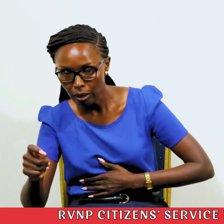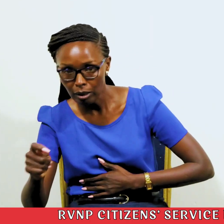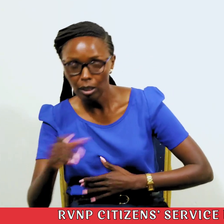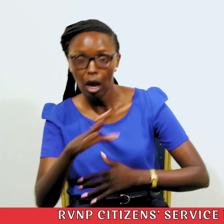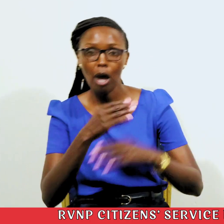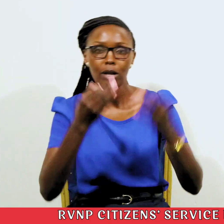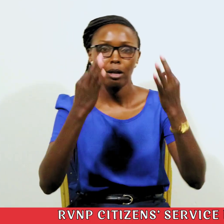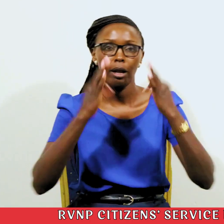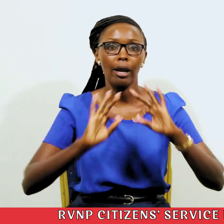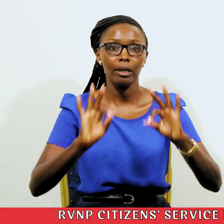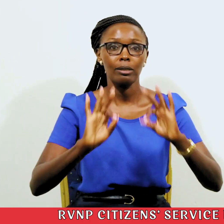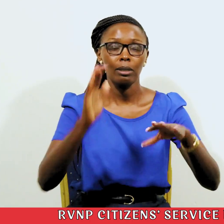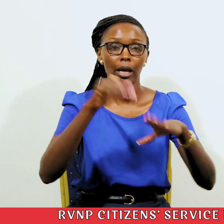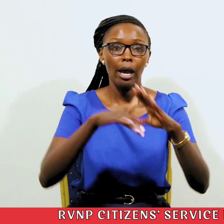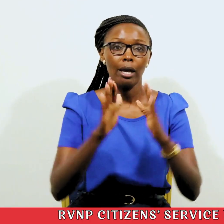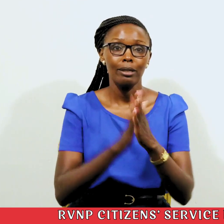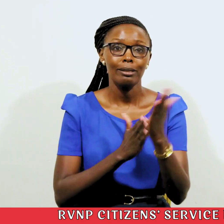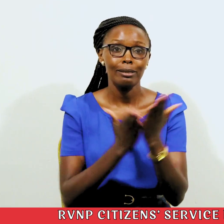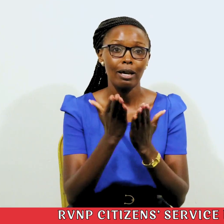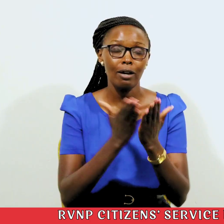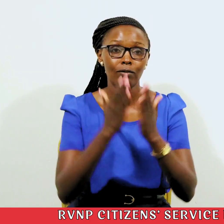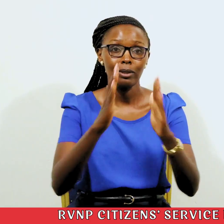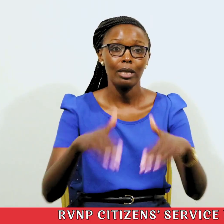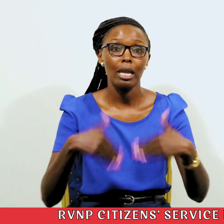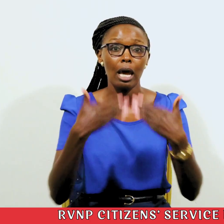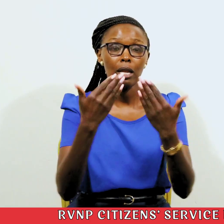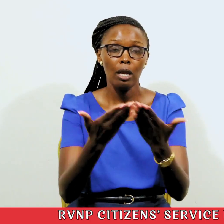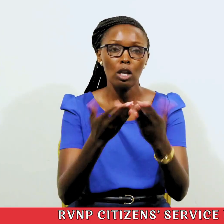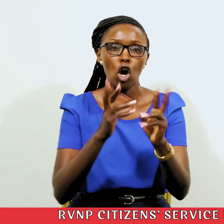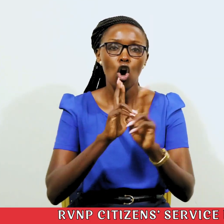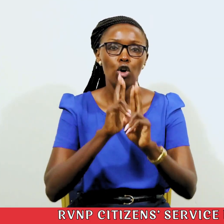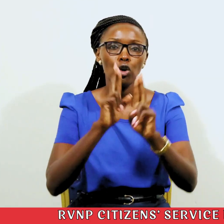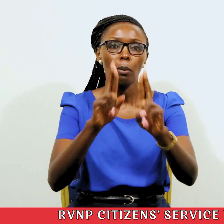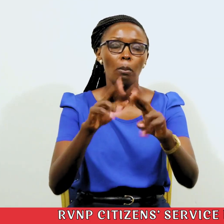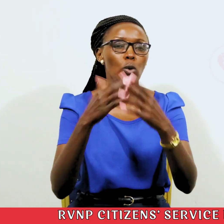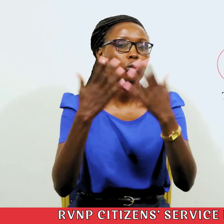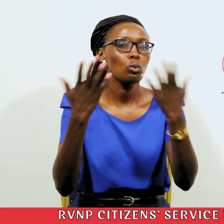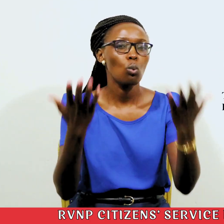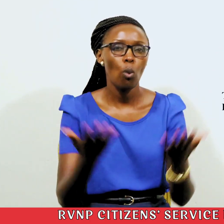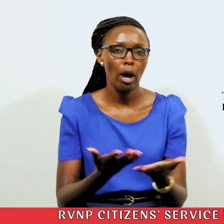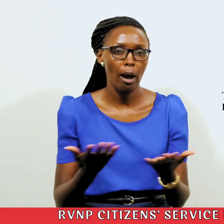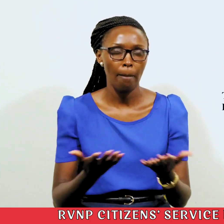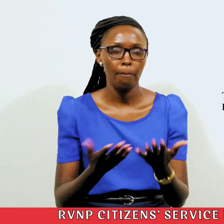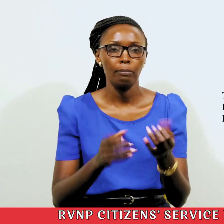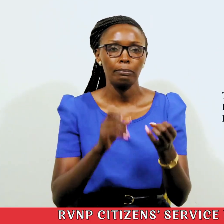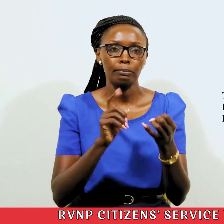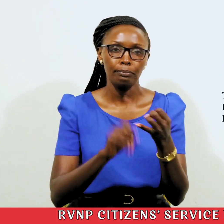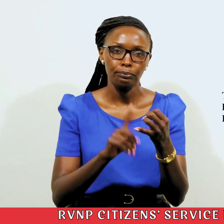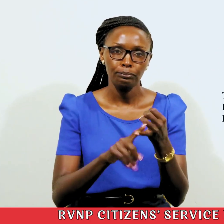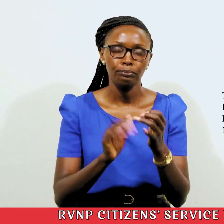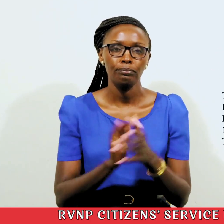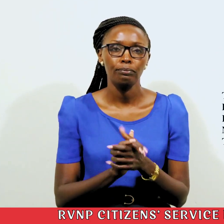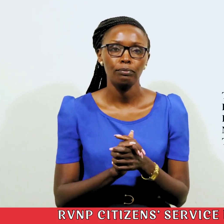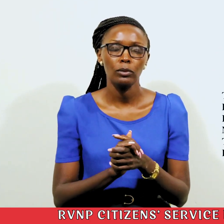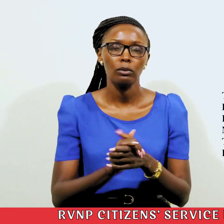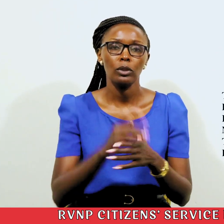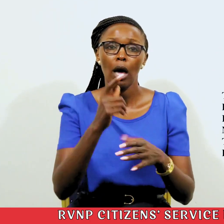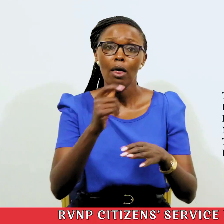service delivery should be reported to the following. 1. The principal,